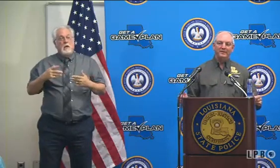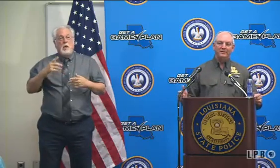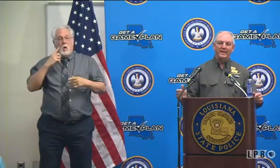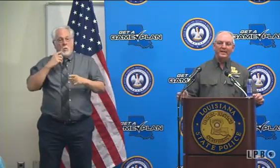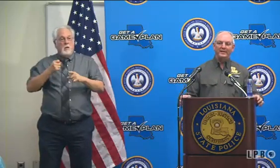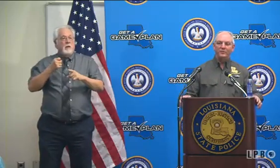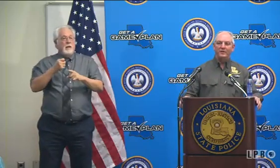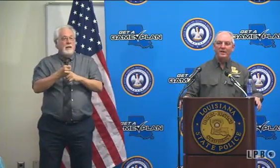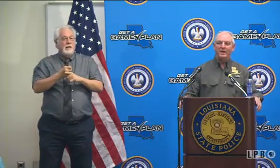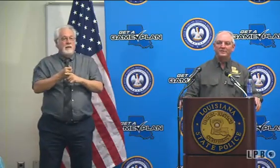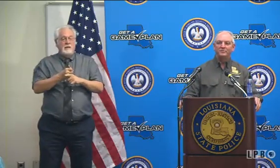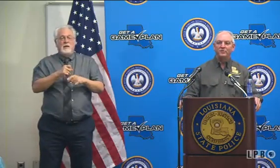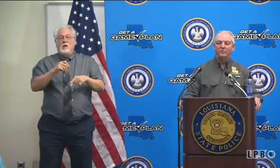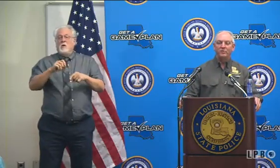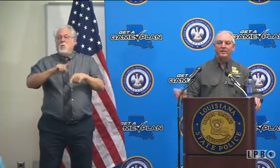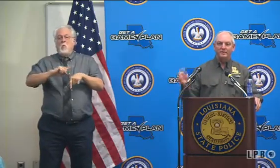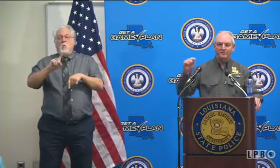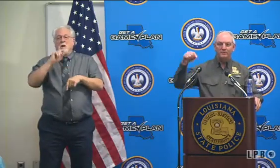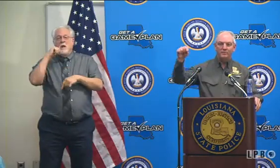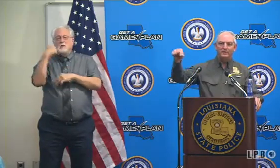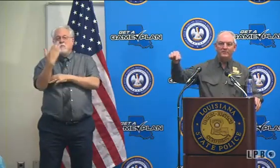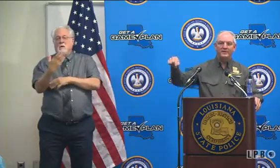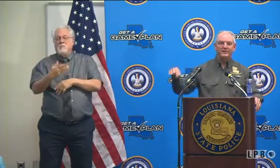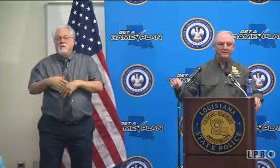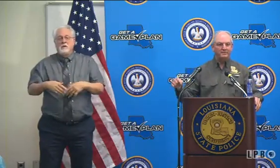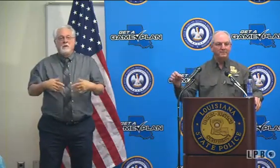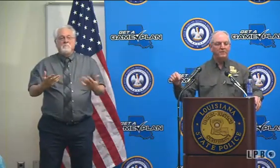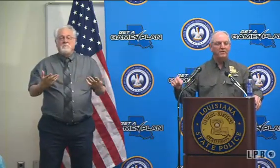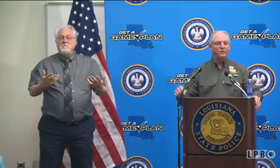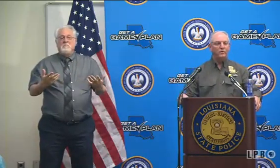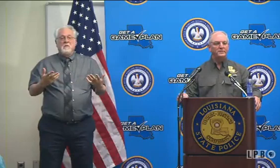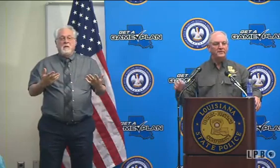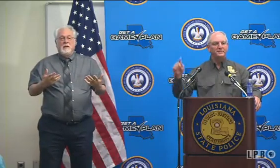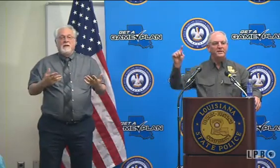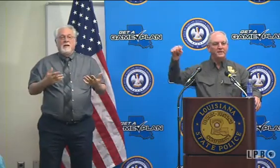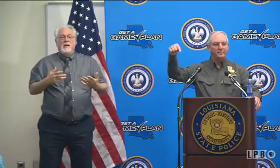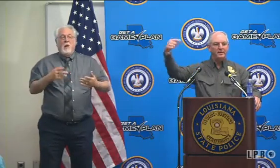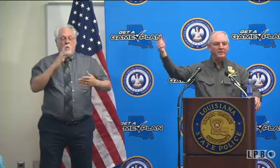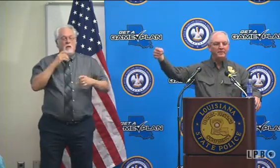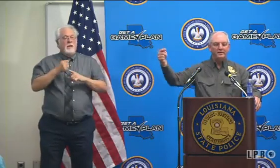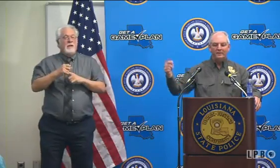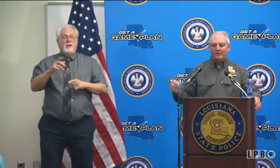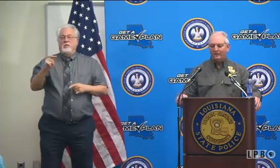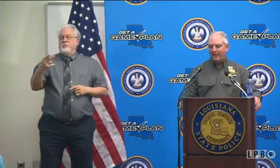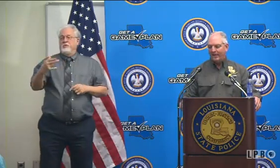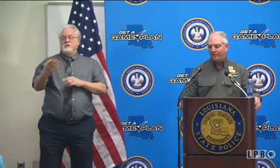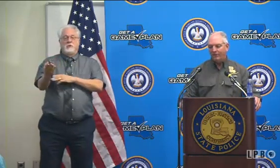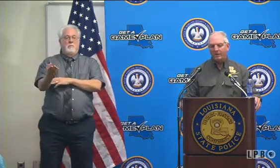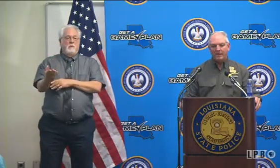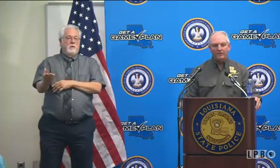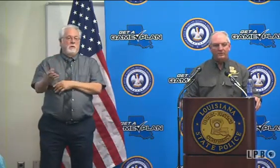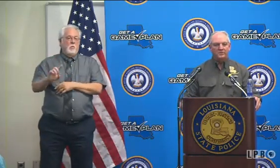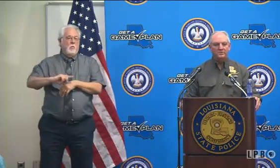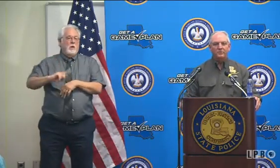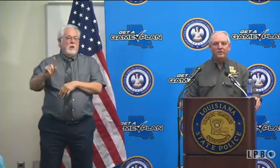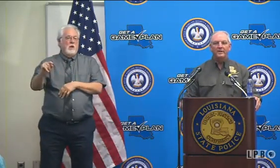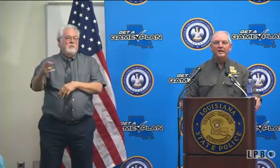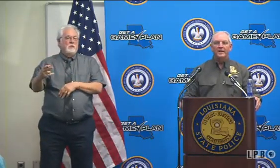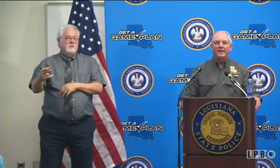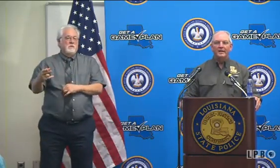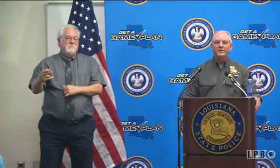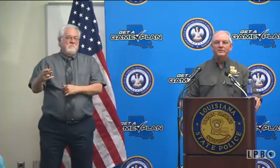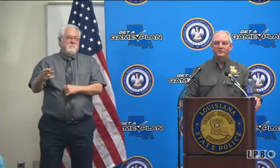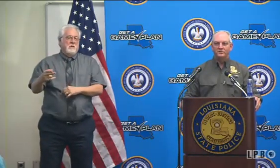come in on land at 1 o'clock tomorrow morning. This will be what they're saying tomorrow on Wednesday. It's going to come in on land 1 o'clock on Thursday